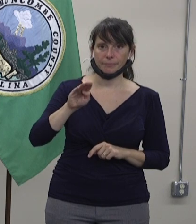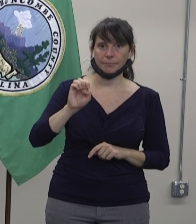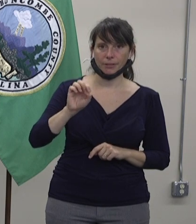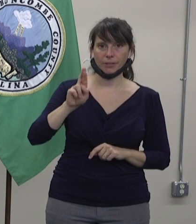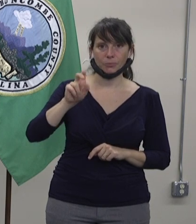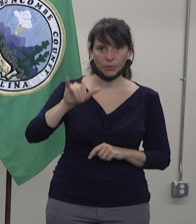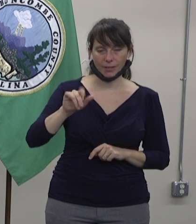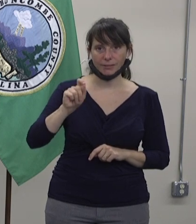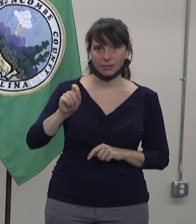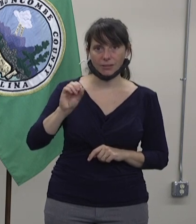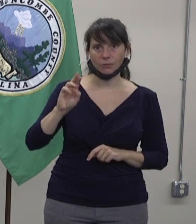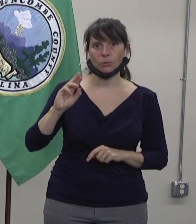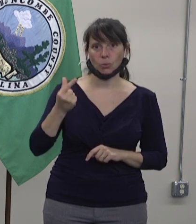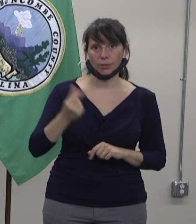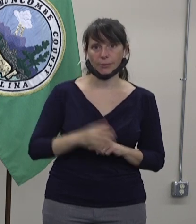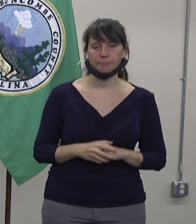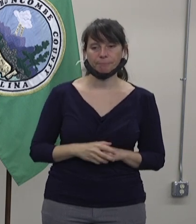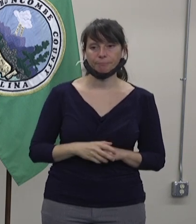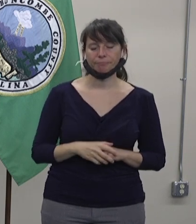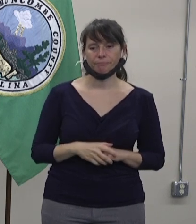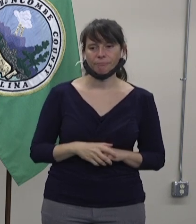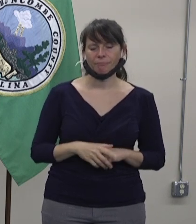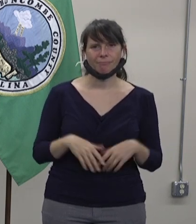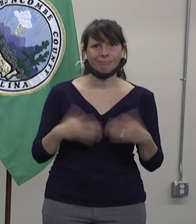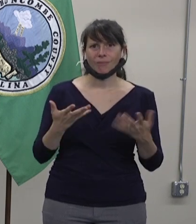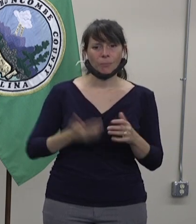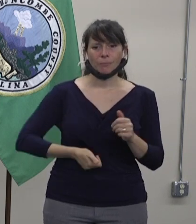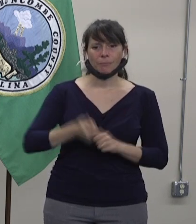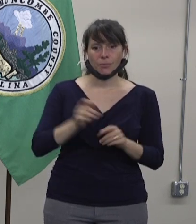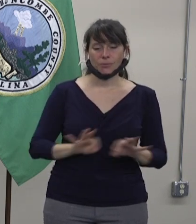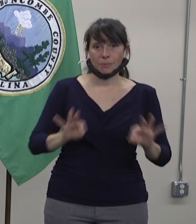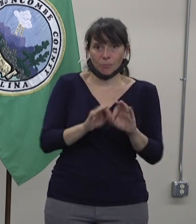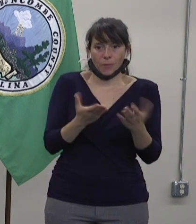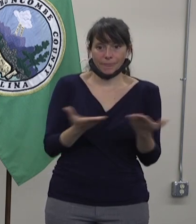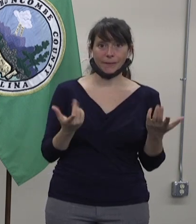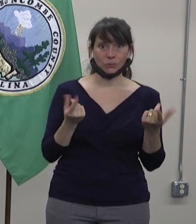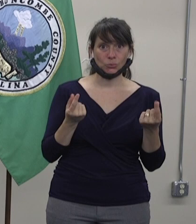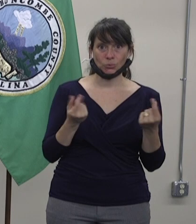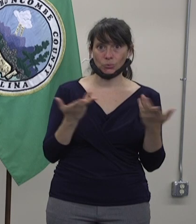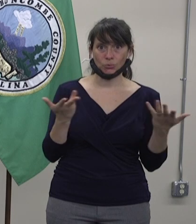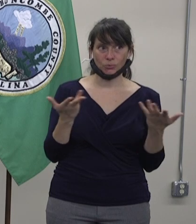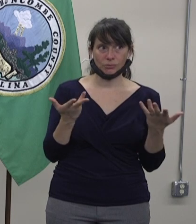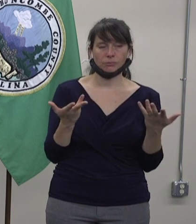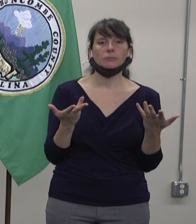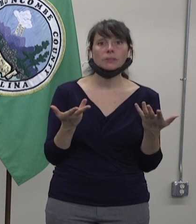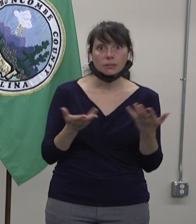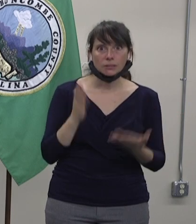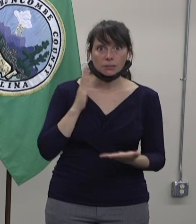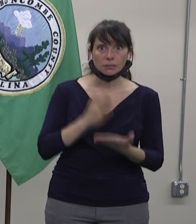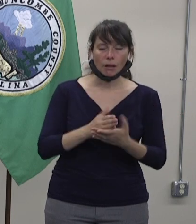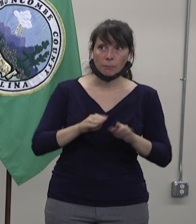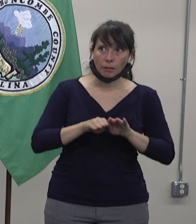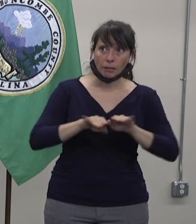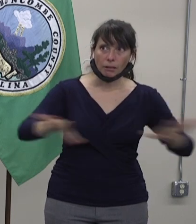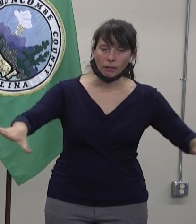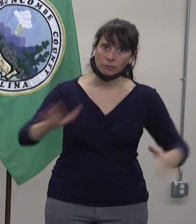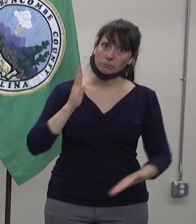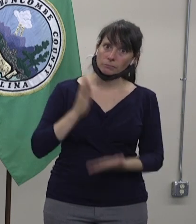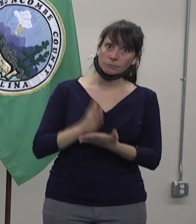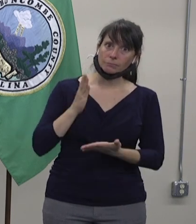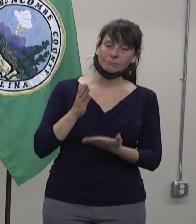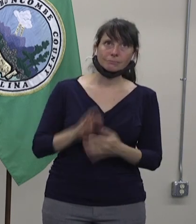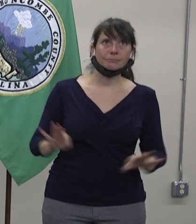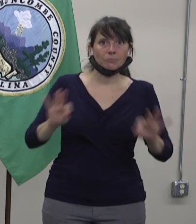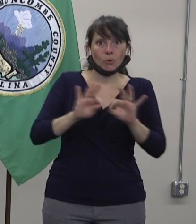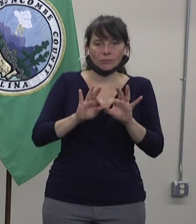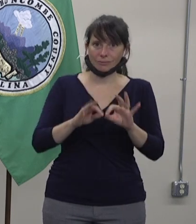The number one action that we can all take right now is to prevent COVID from spreading in the first place. Let's keep up the good work to continue